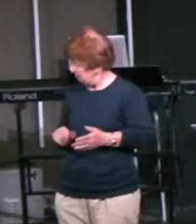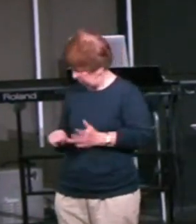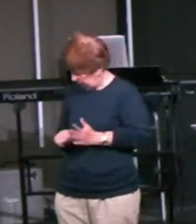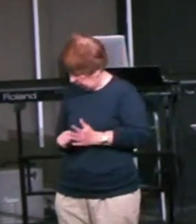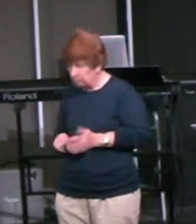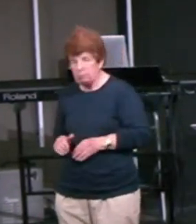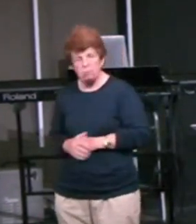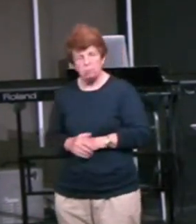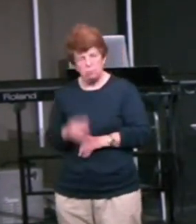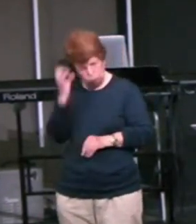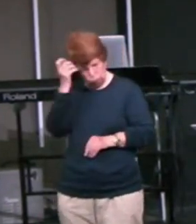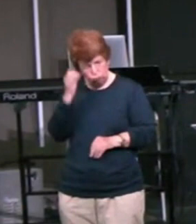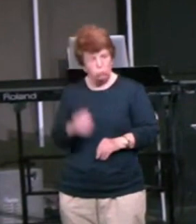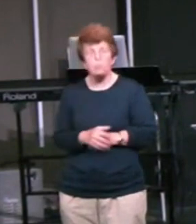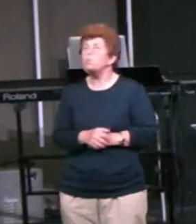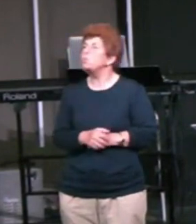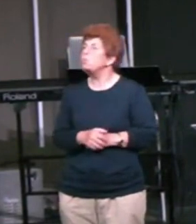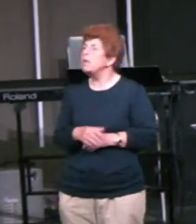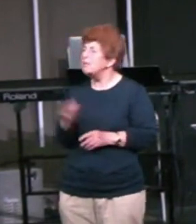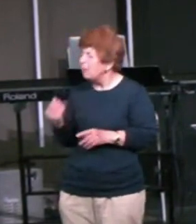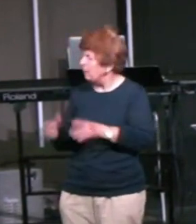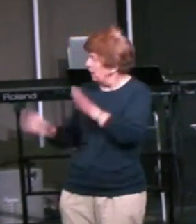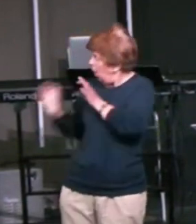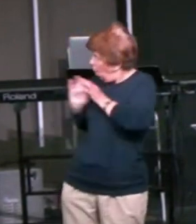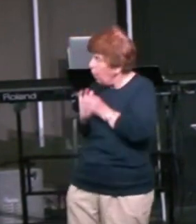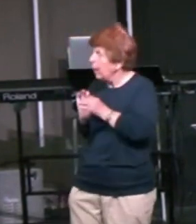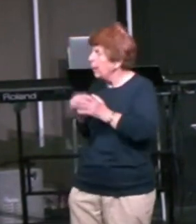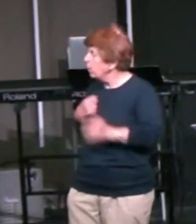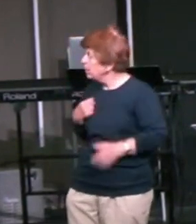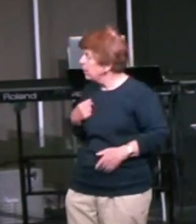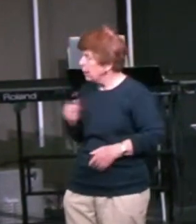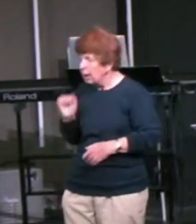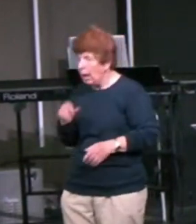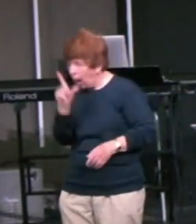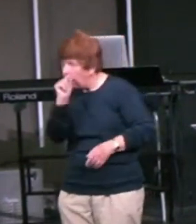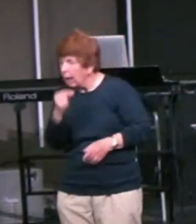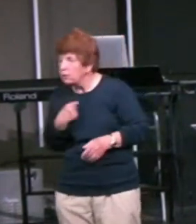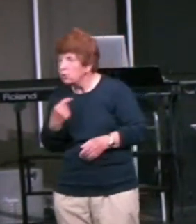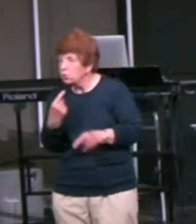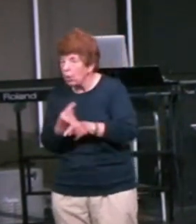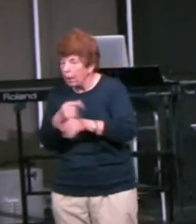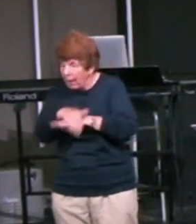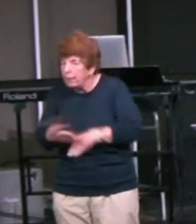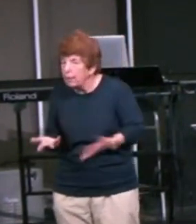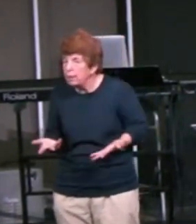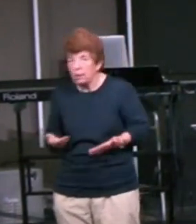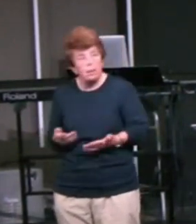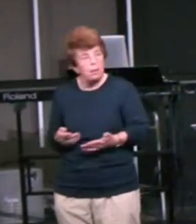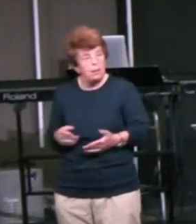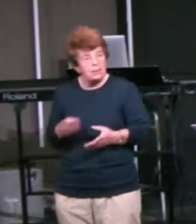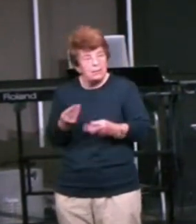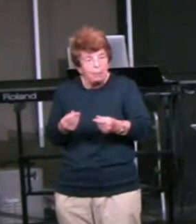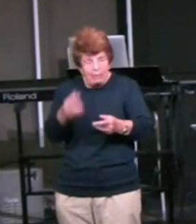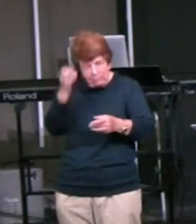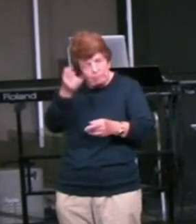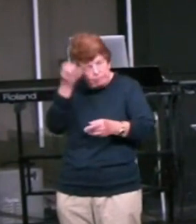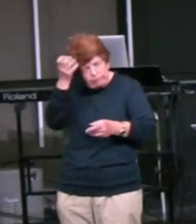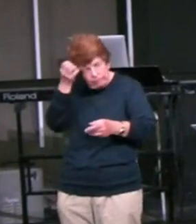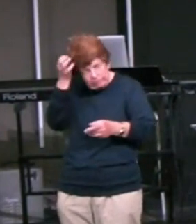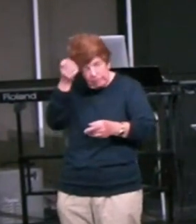thought, something just jolted in my heart. I could do that. Maybe that's something to think